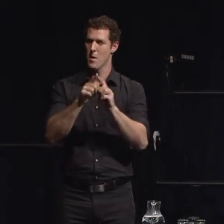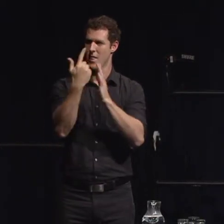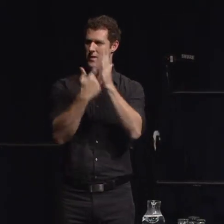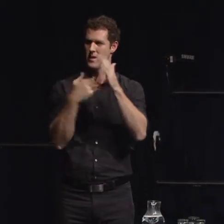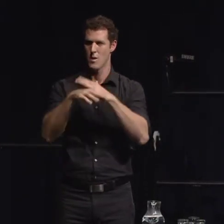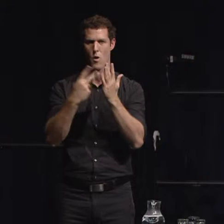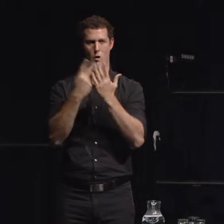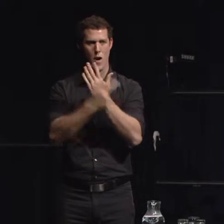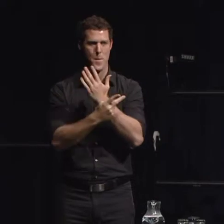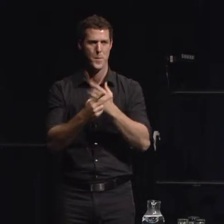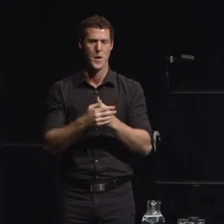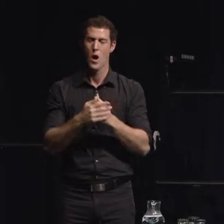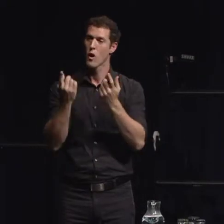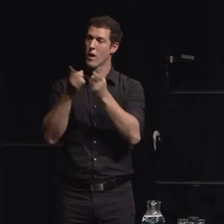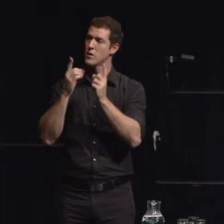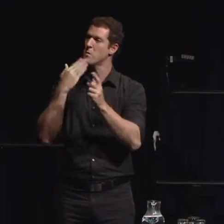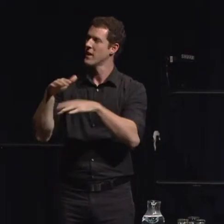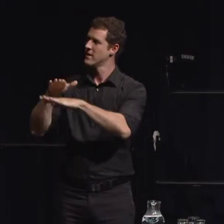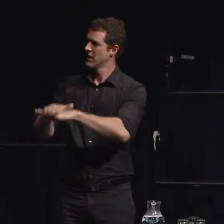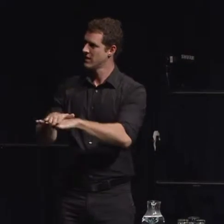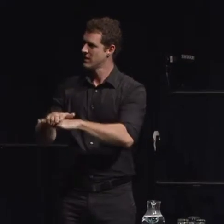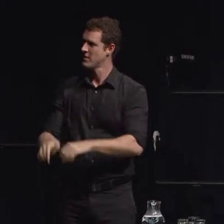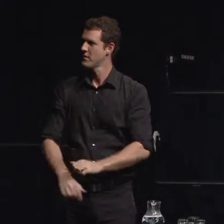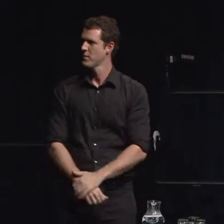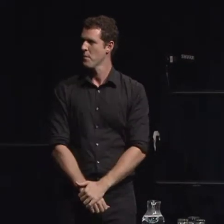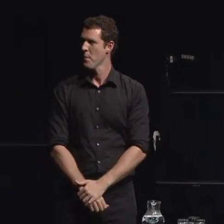program. Graduates, please take your seats.